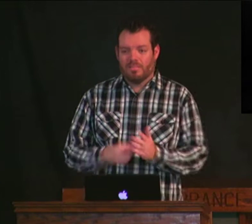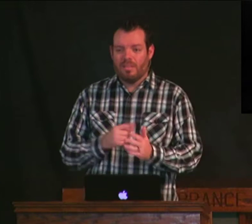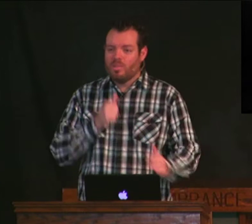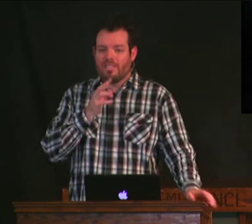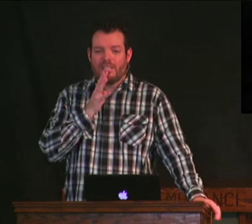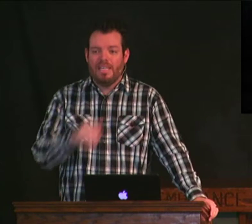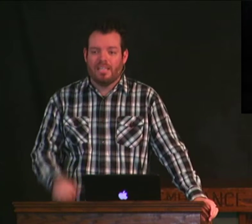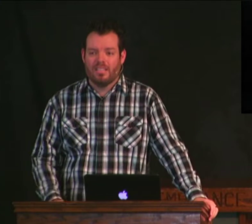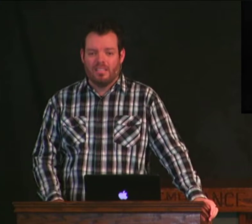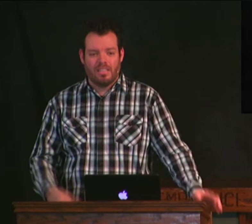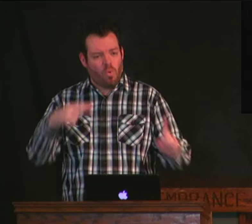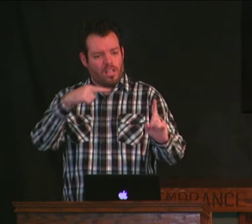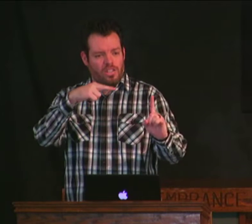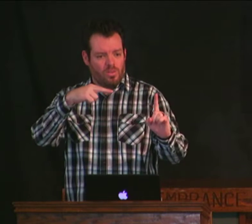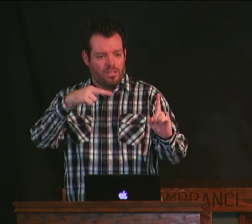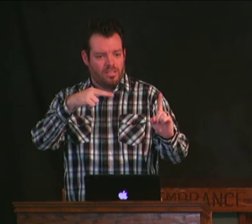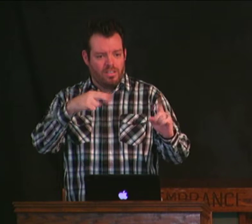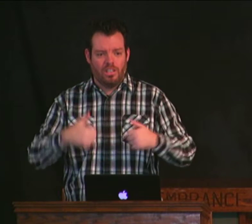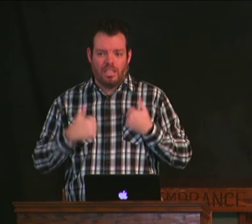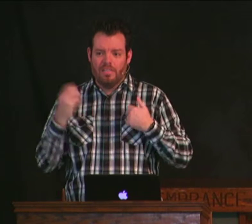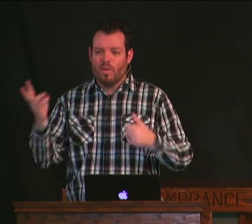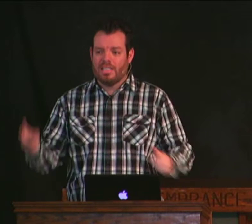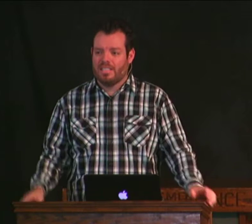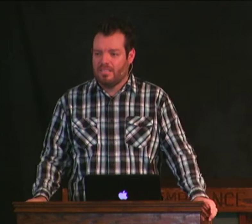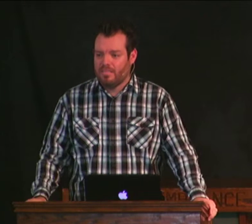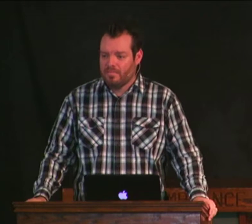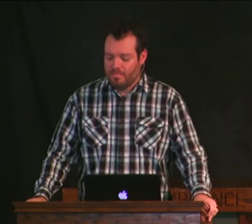Sometimes you don't have to speak. They watch you. You're a living witness.